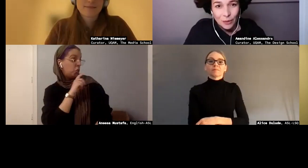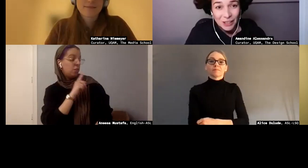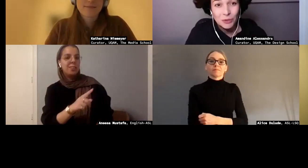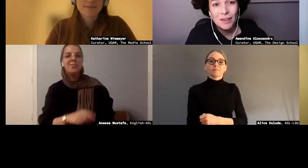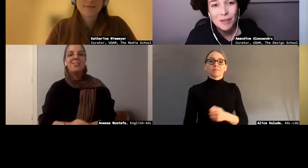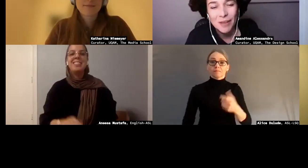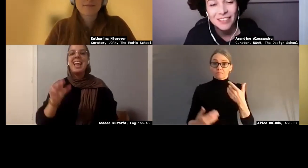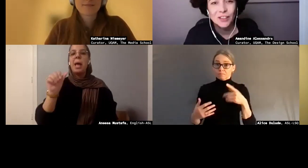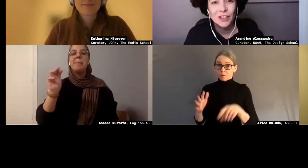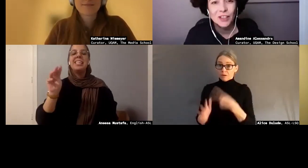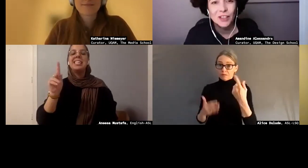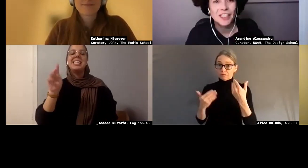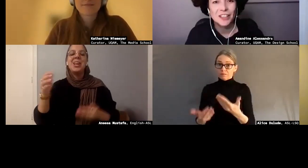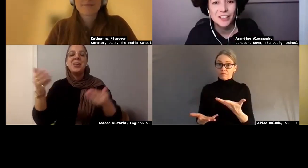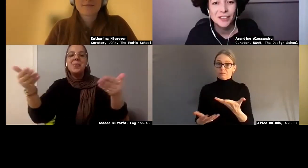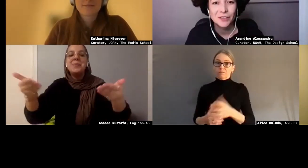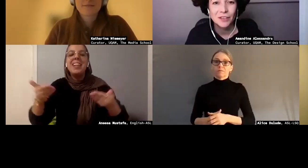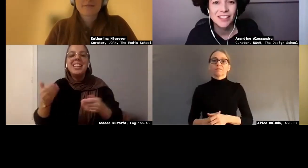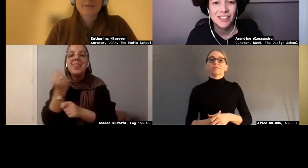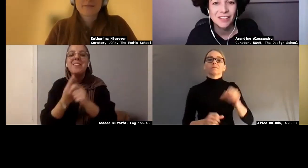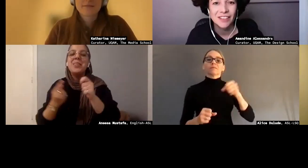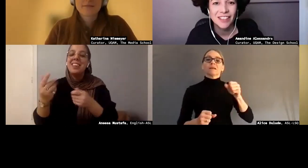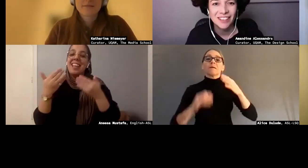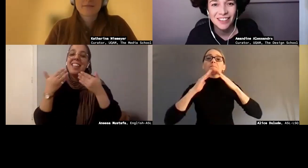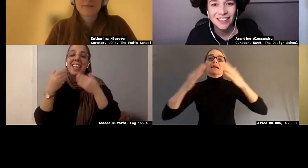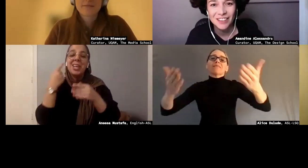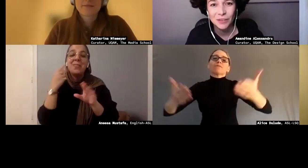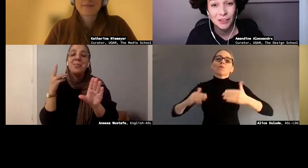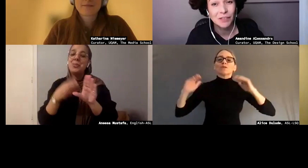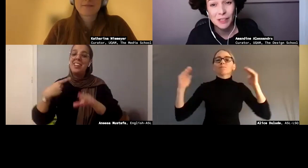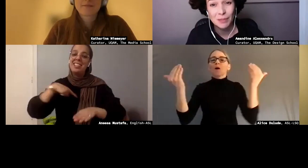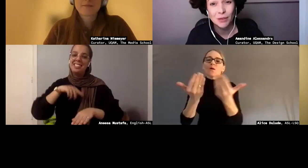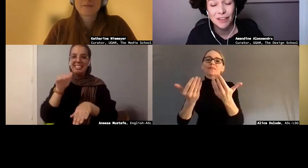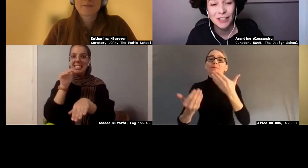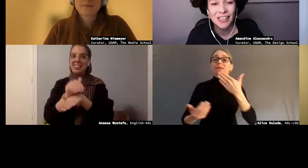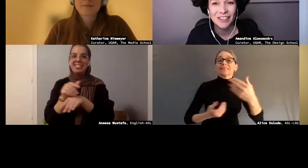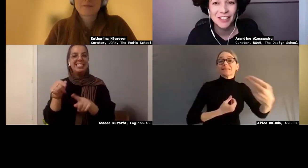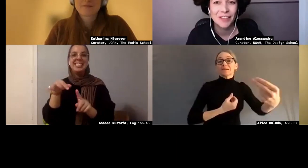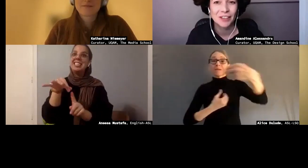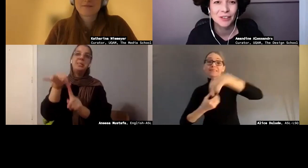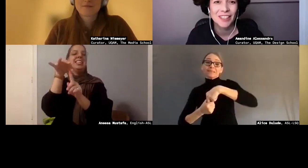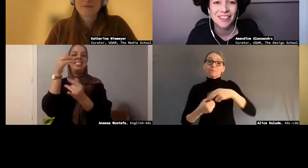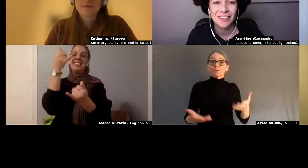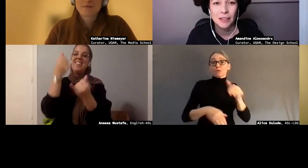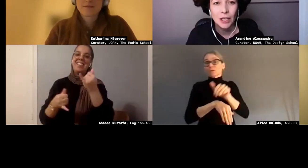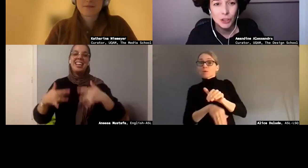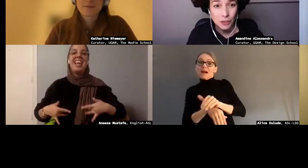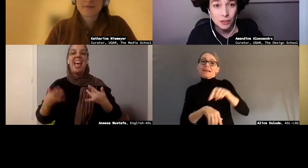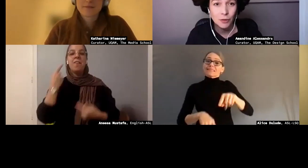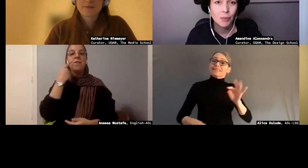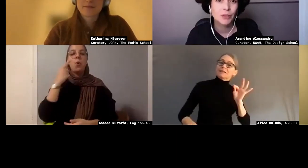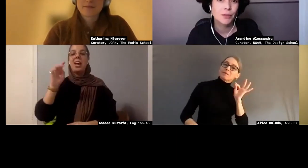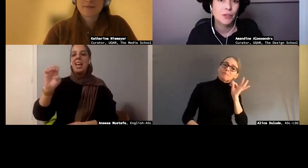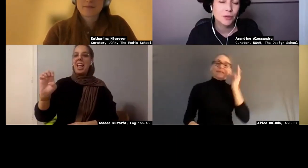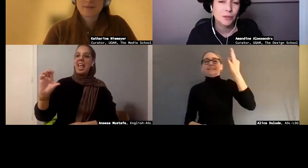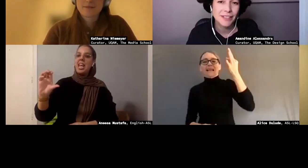Welcome to everyone. Thanks a lot for joining us for this evening, for this very special final event of Écran Total. Just a